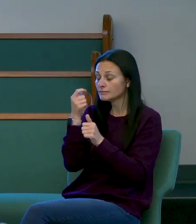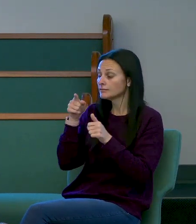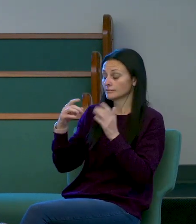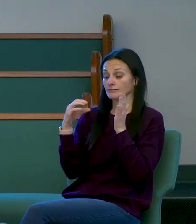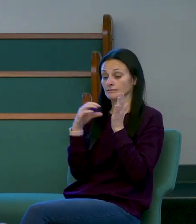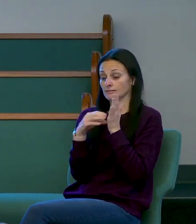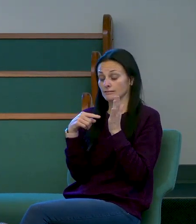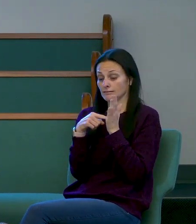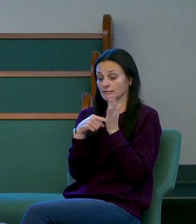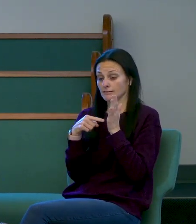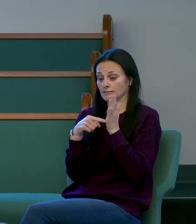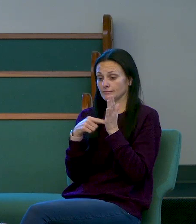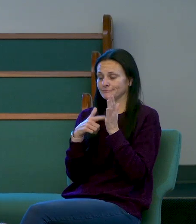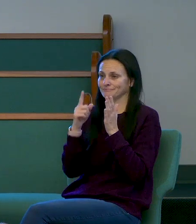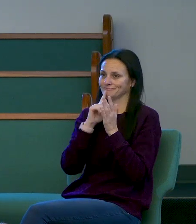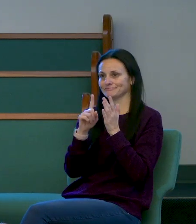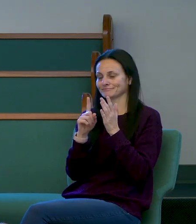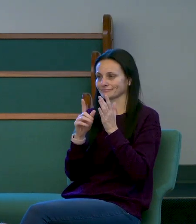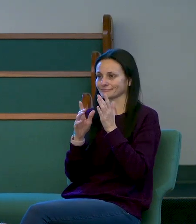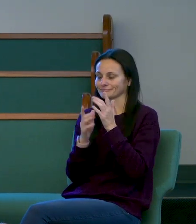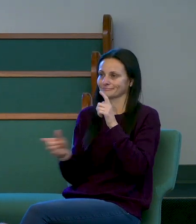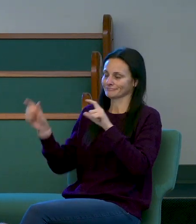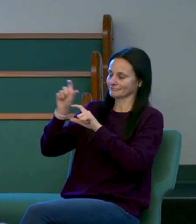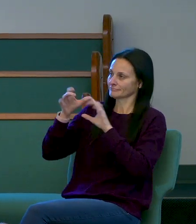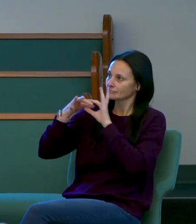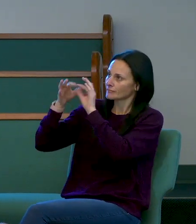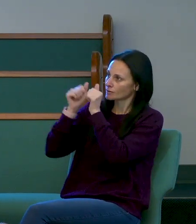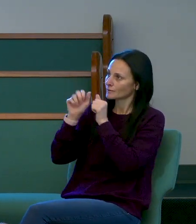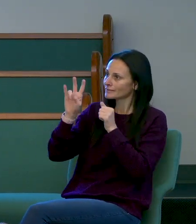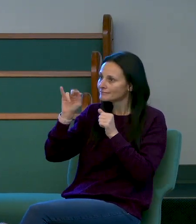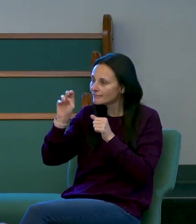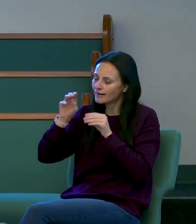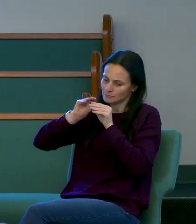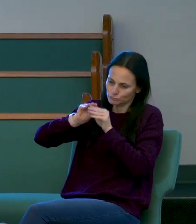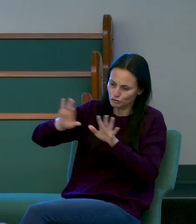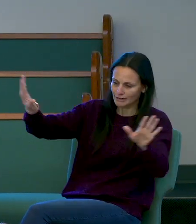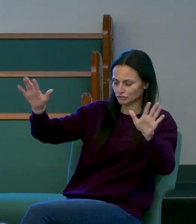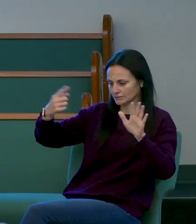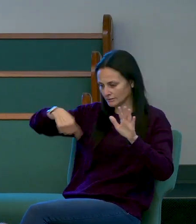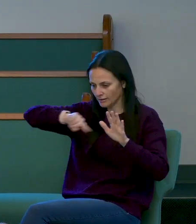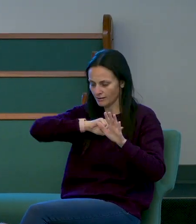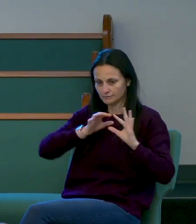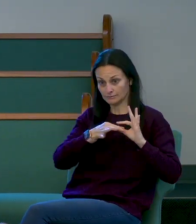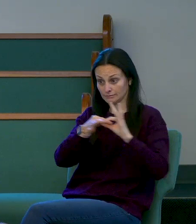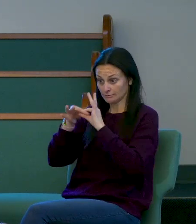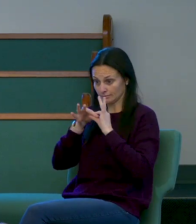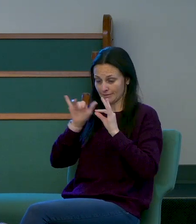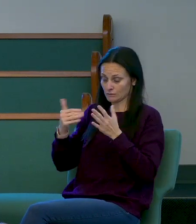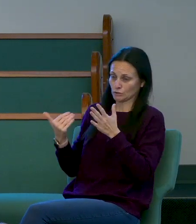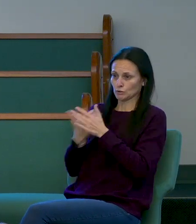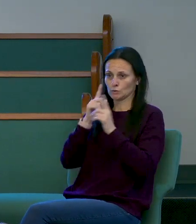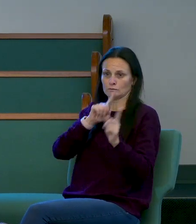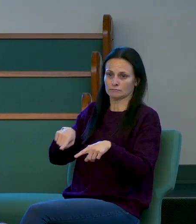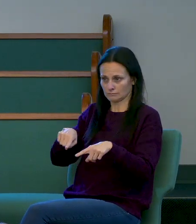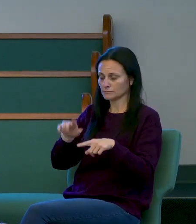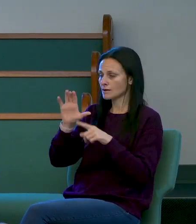passage, as it tacks on and connects with the vine and the branches and us, is our new commandment. It is